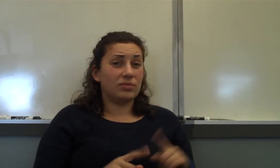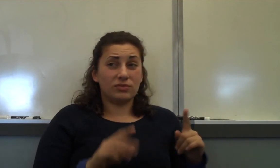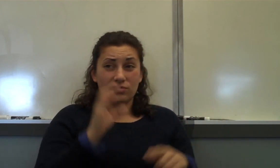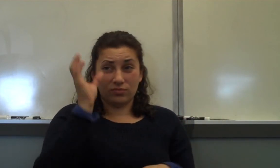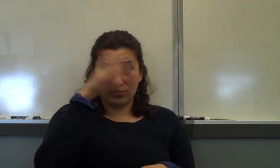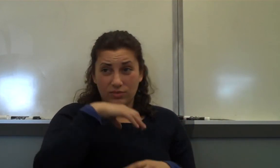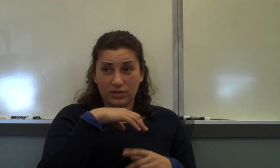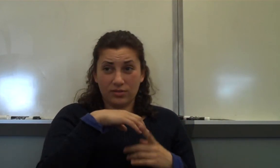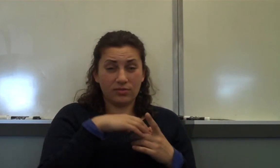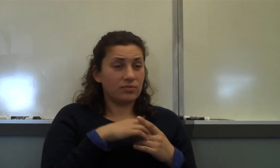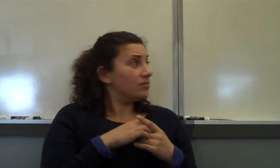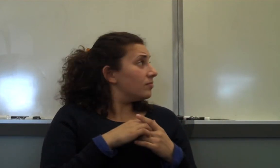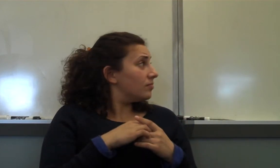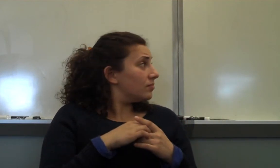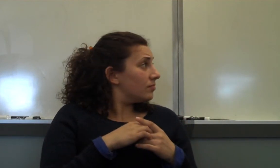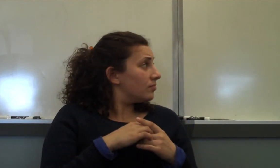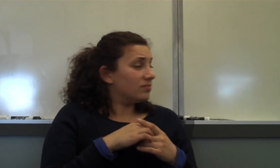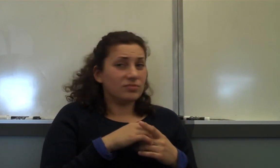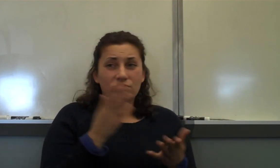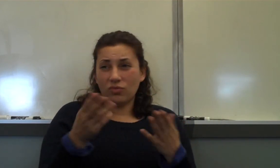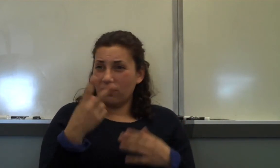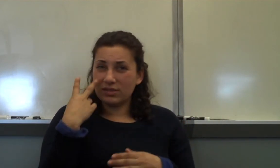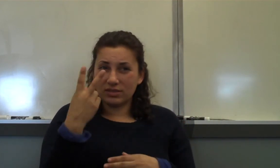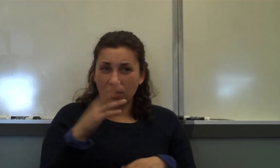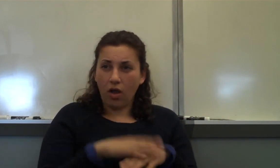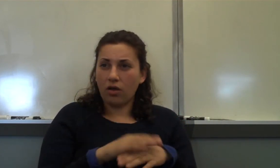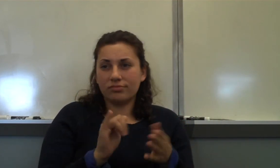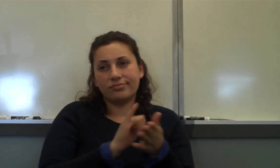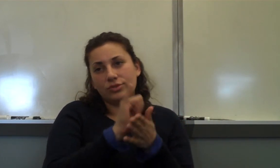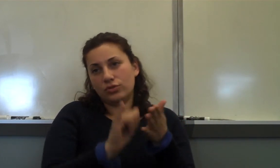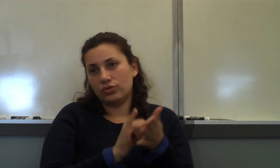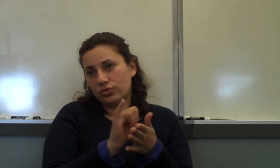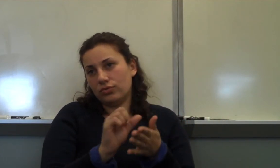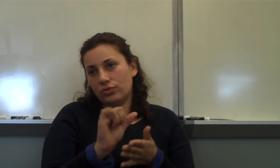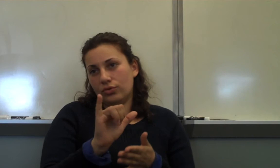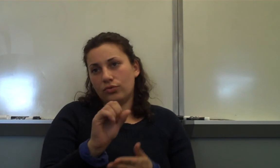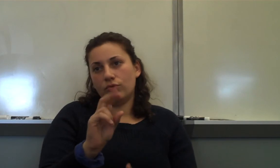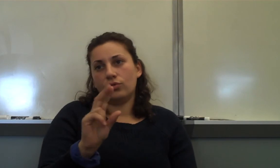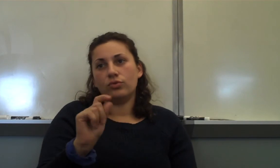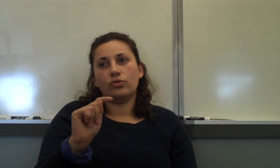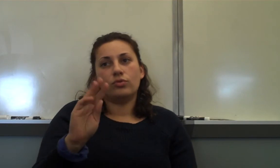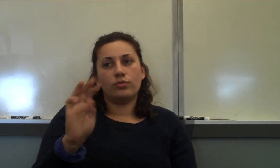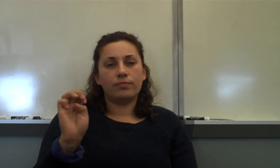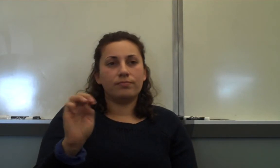it is, perhaps you've seen this on YouTube or something. Here she is, you know, smiling.